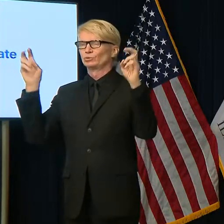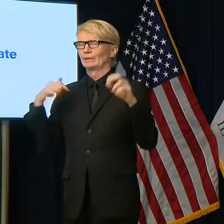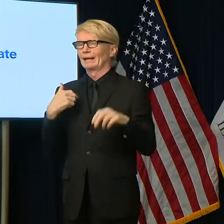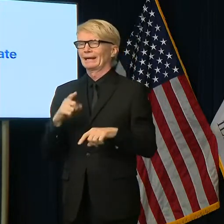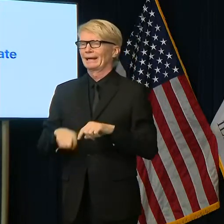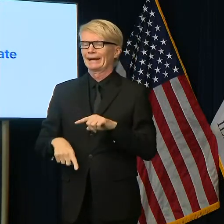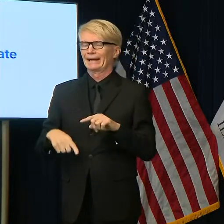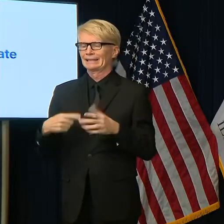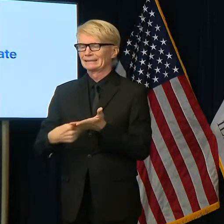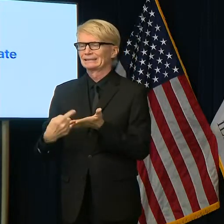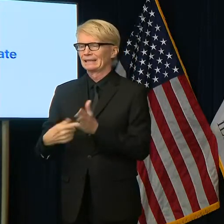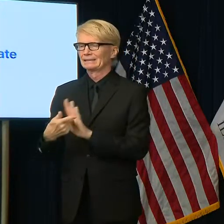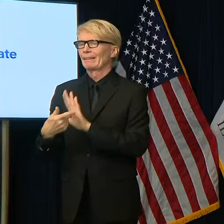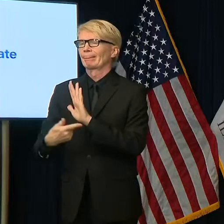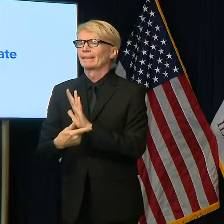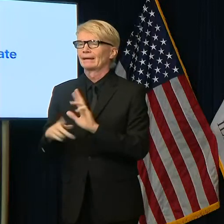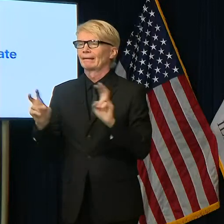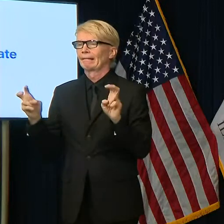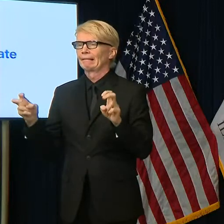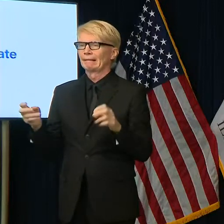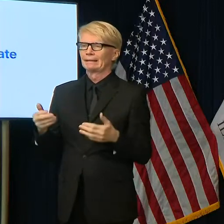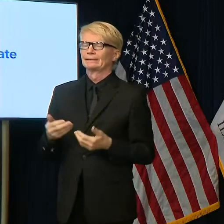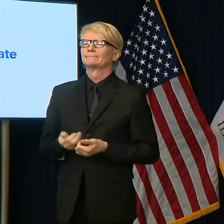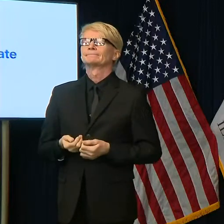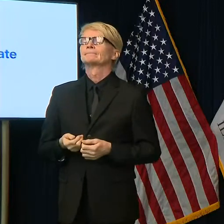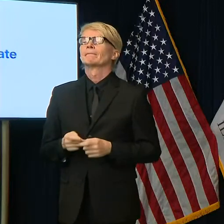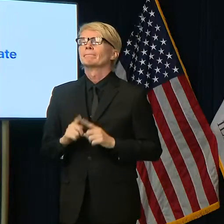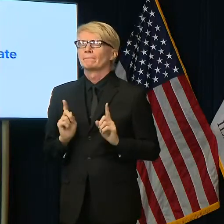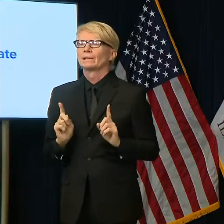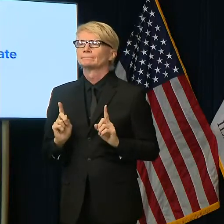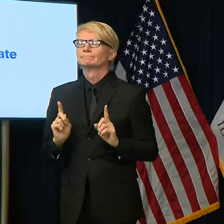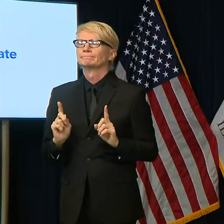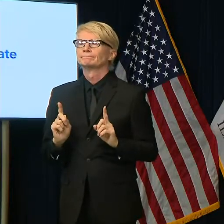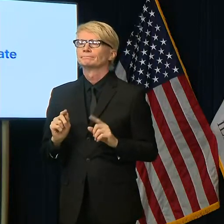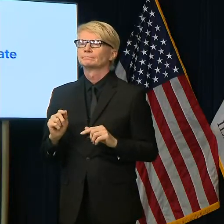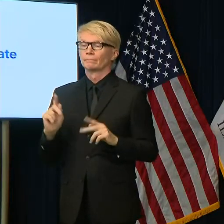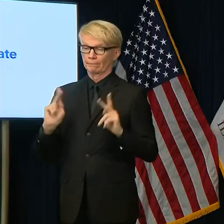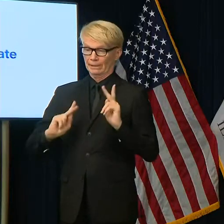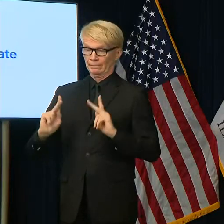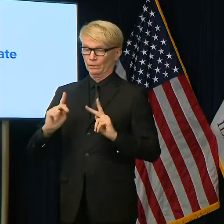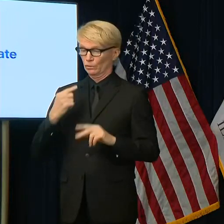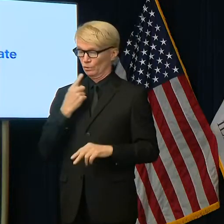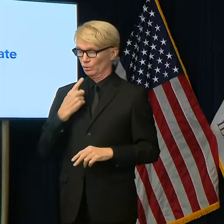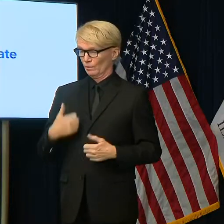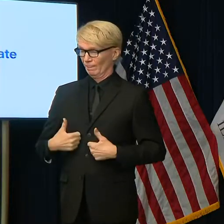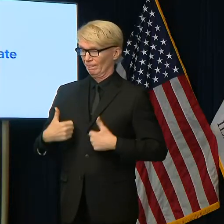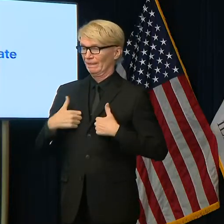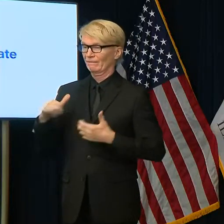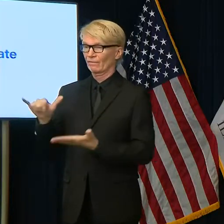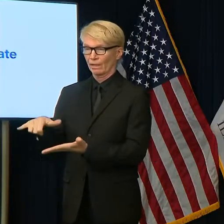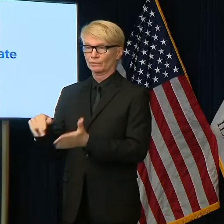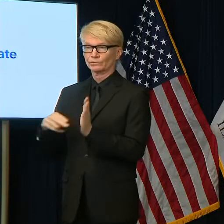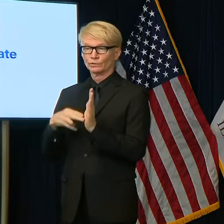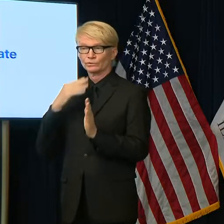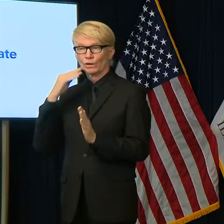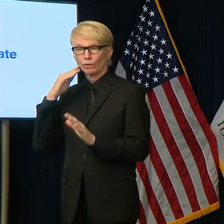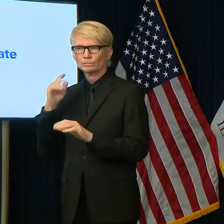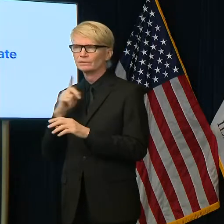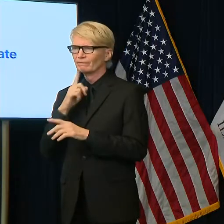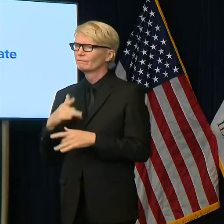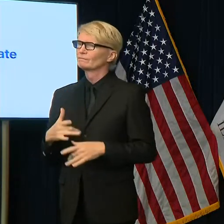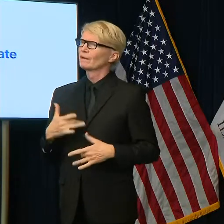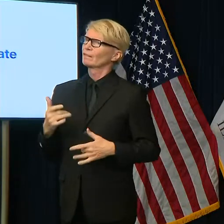matter. But I just, I wanted to make sure that the people who live in those facilities are as safe as